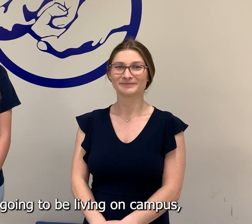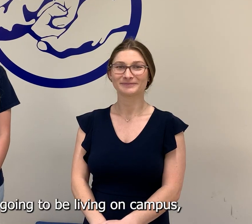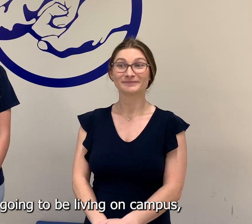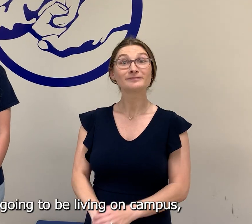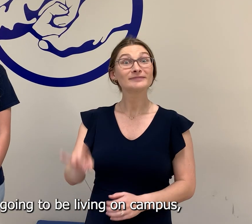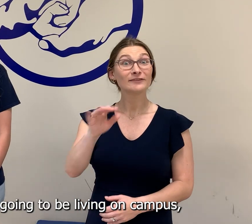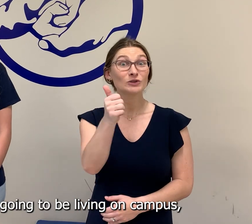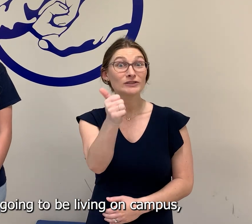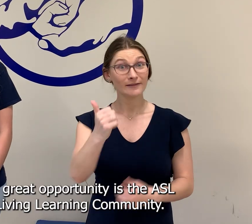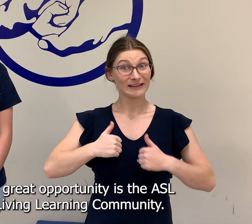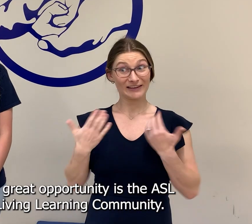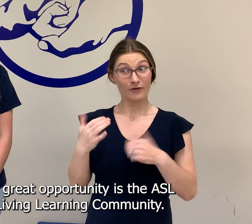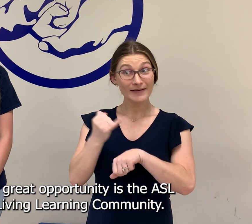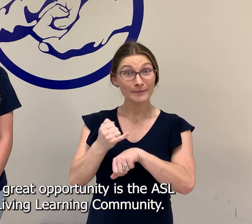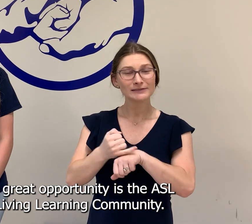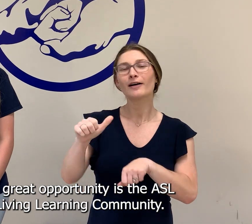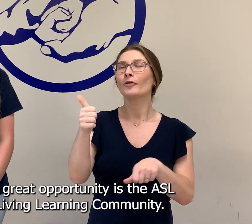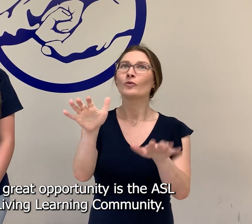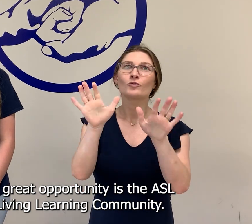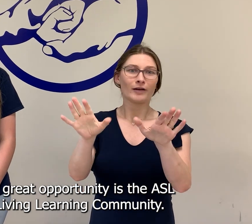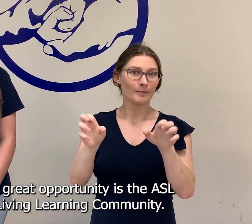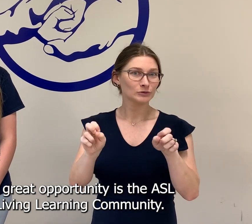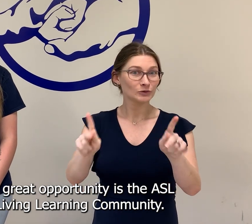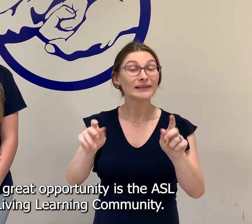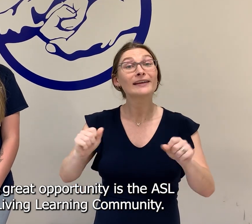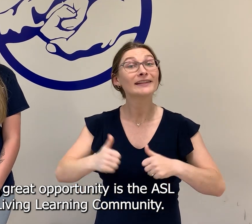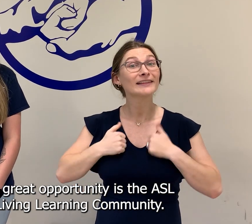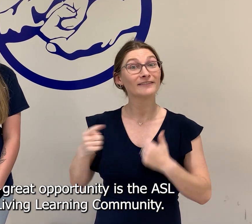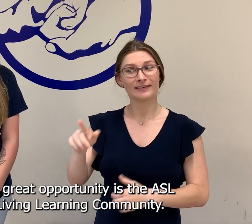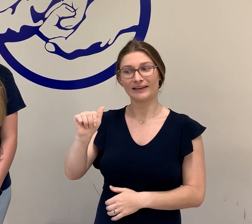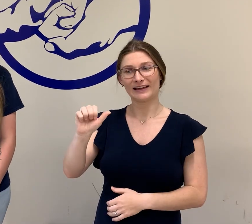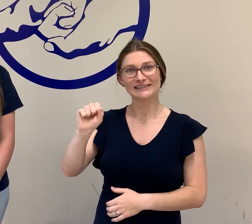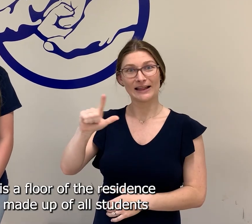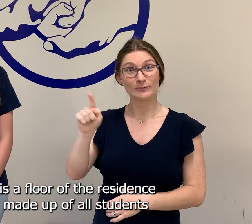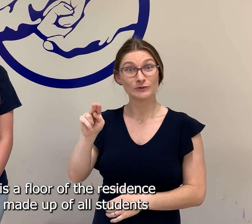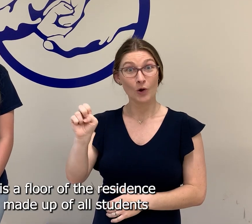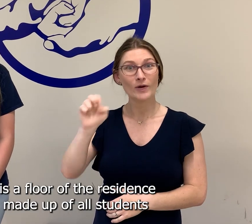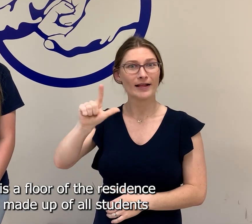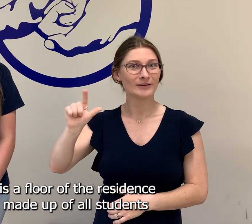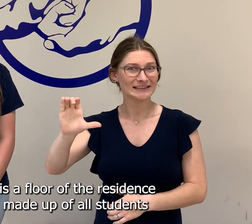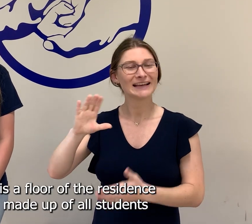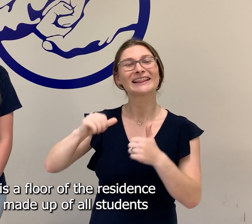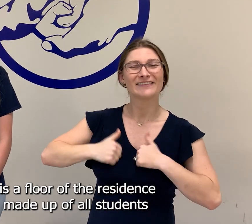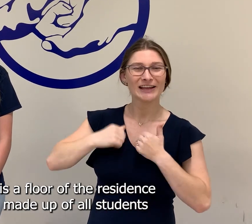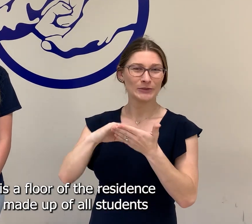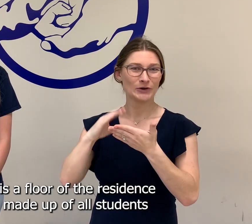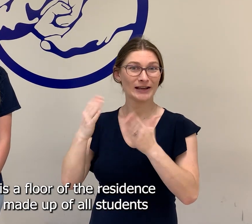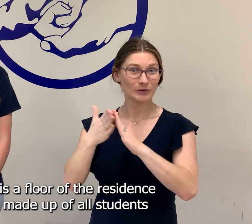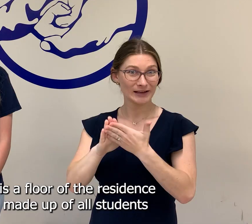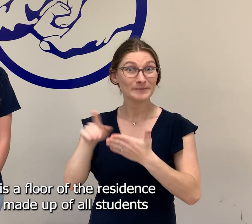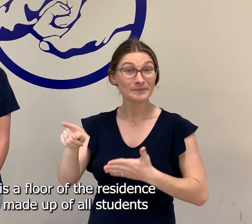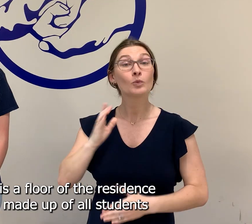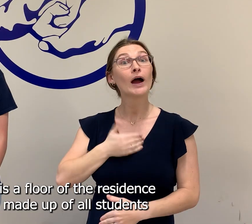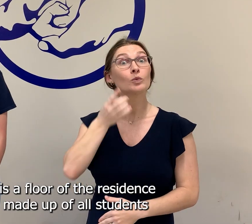If you're going to be living on campus, another great opportunity is the ASL Zone Living Learning Community. This is a floor of the residence